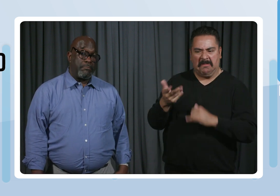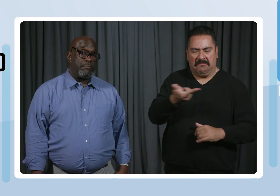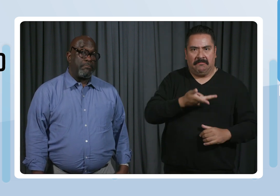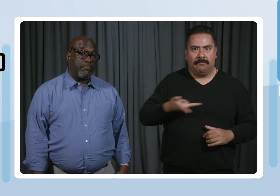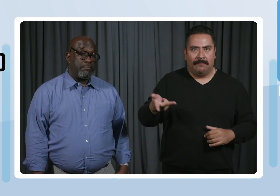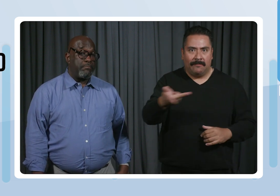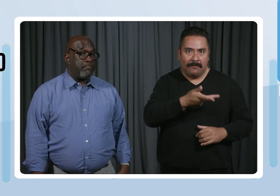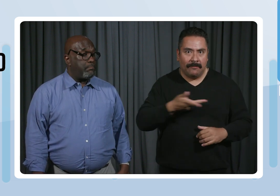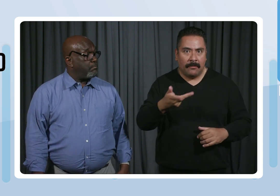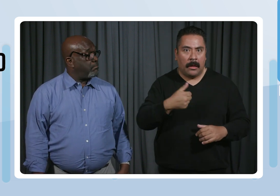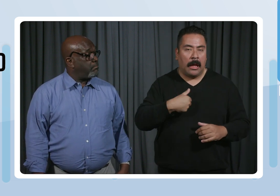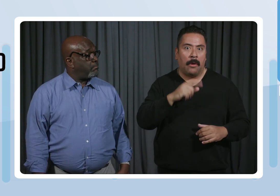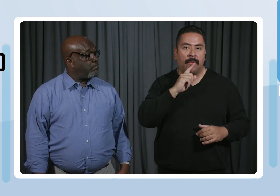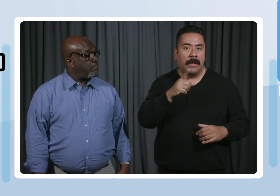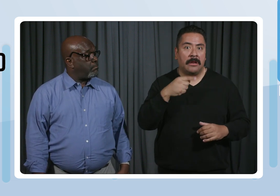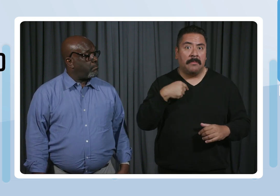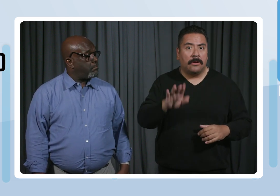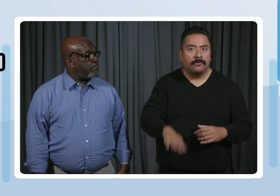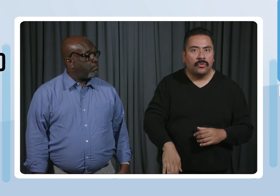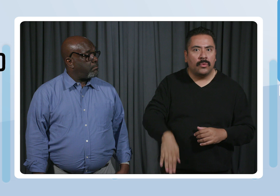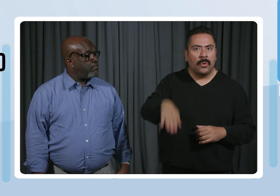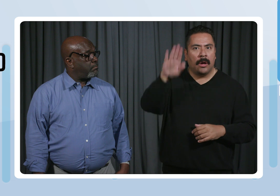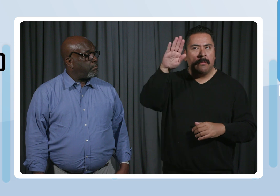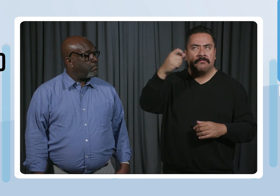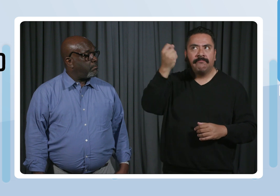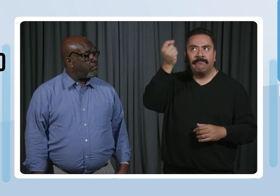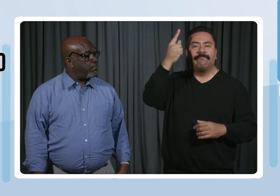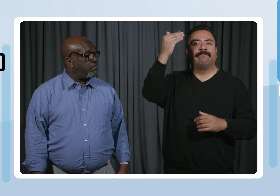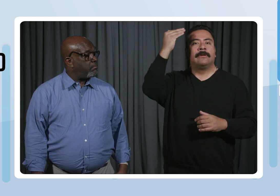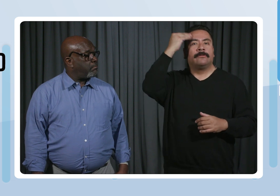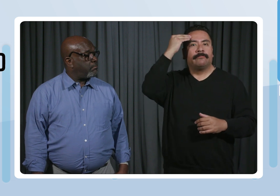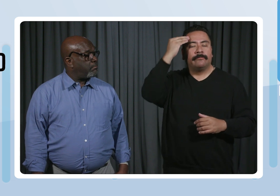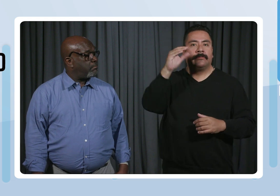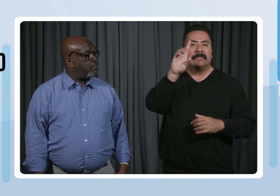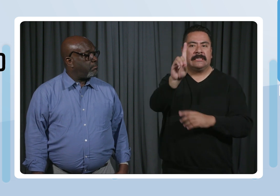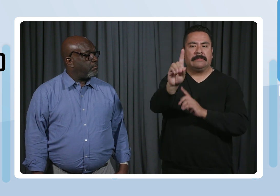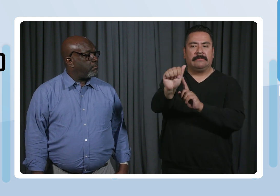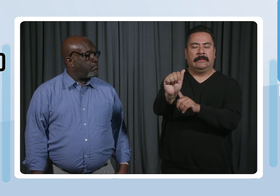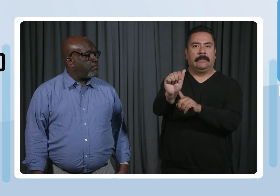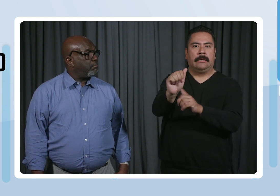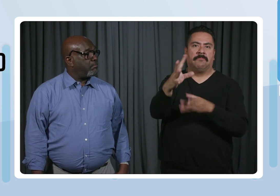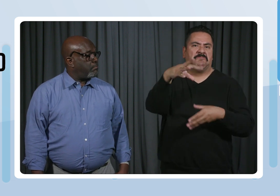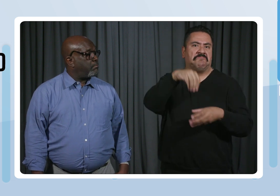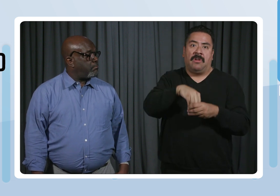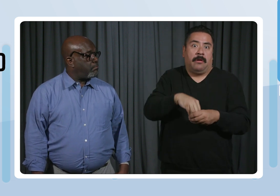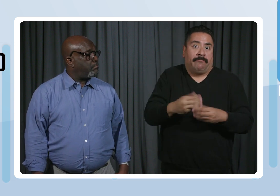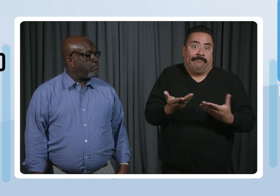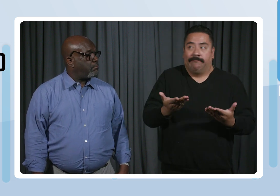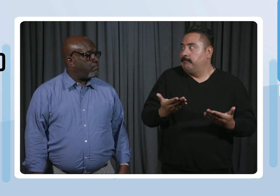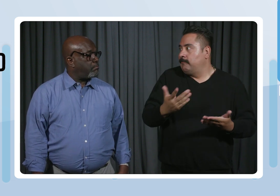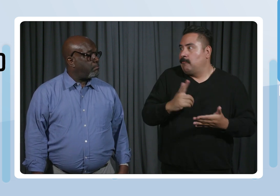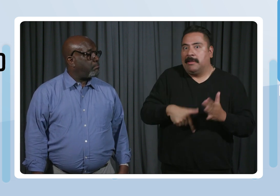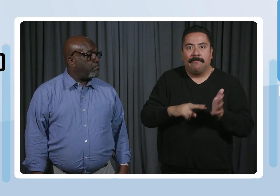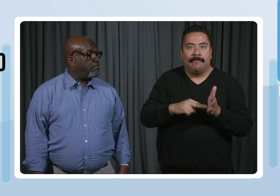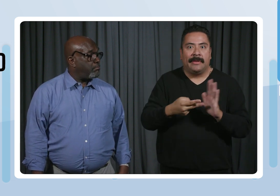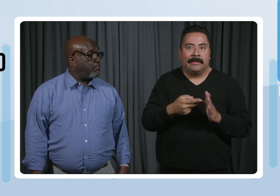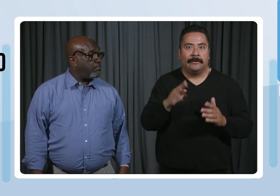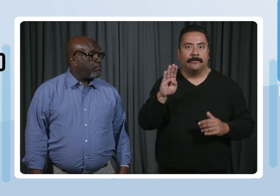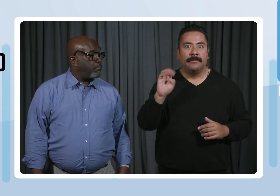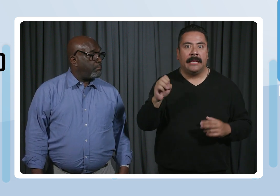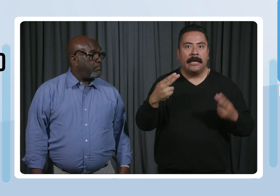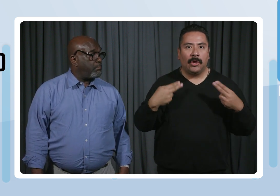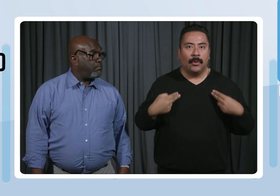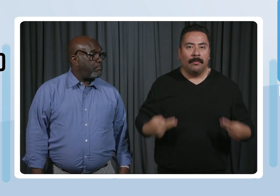So I very much grew up understanding disability to be part of what it means to be